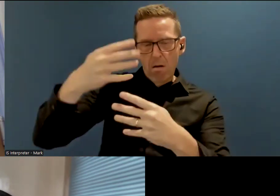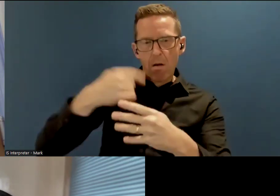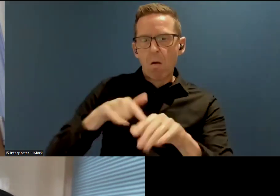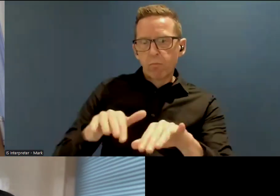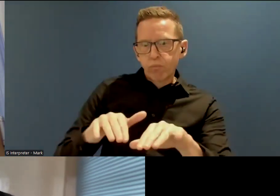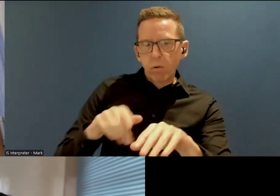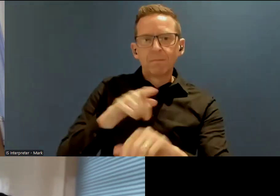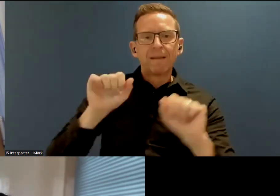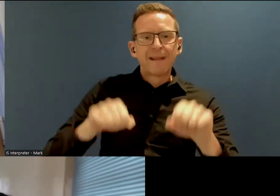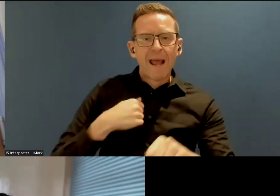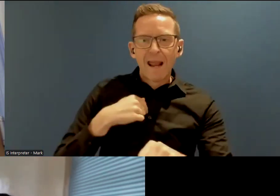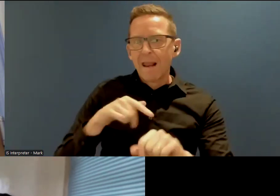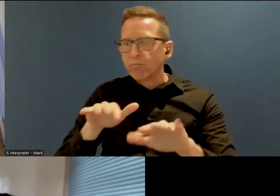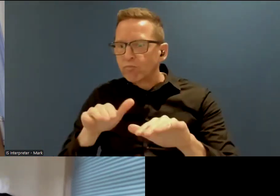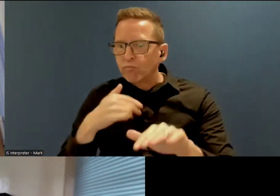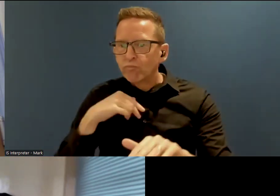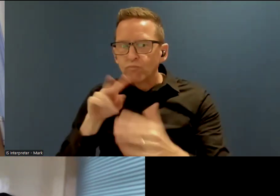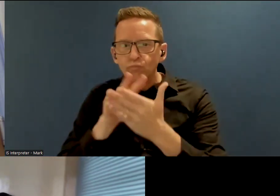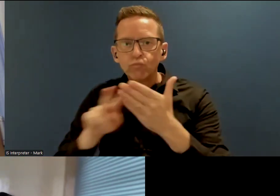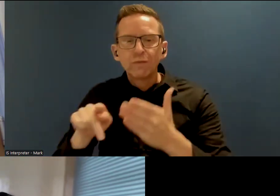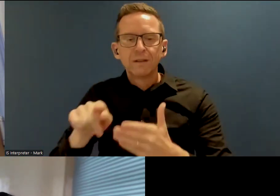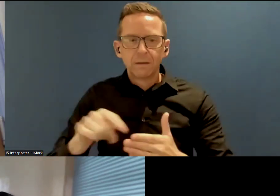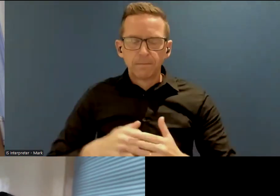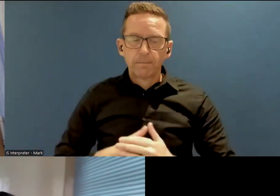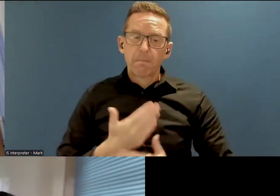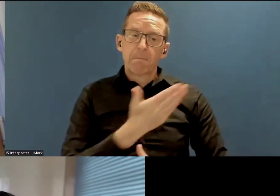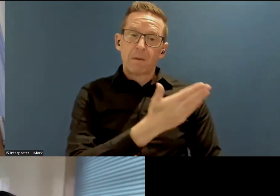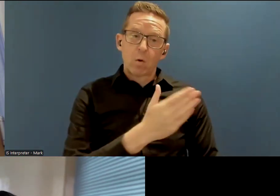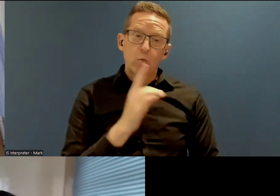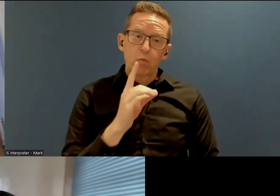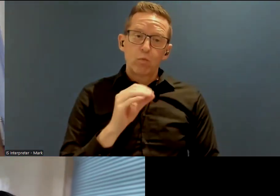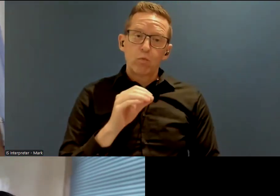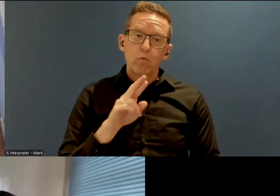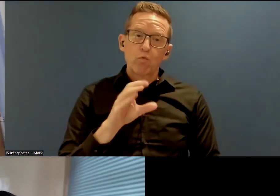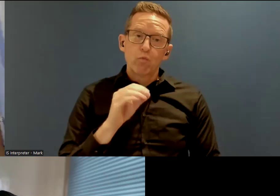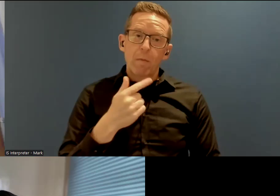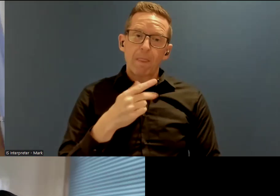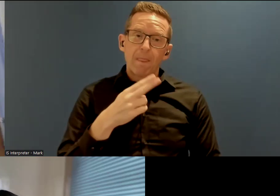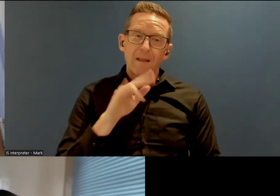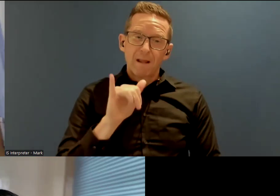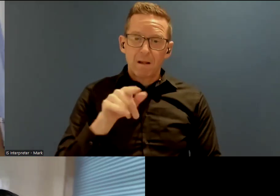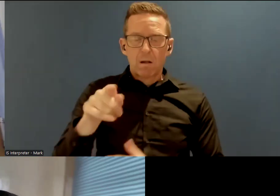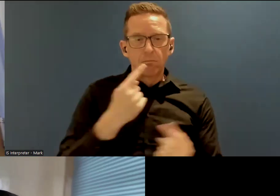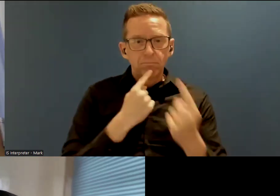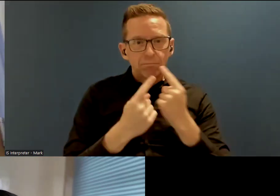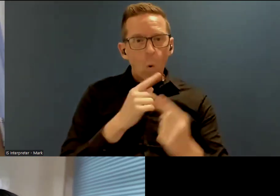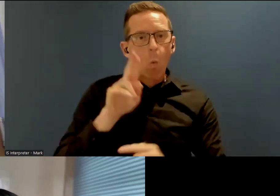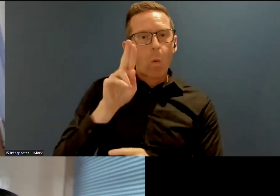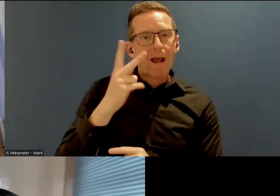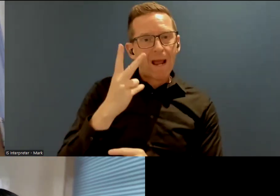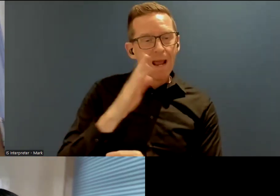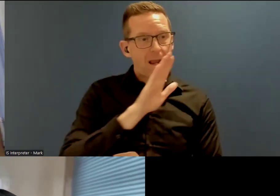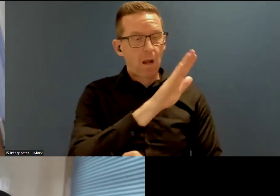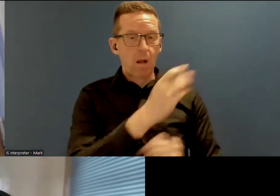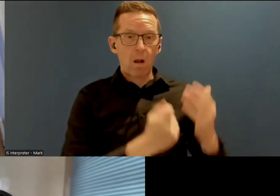would like to read it. But I think, Dorothy, the situation in the United Kingdom with this legislation,